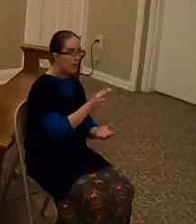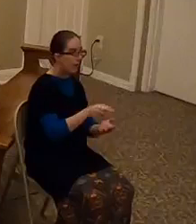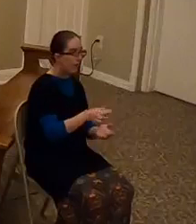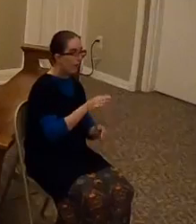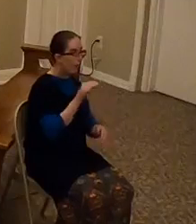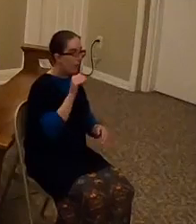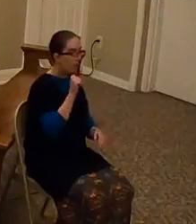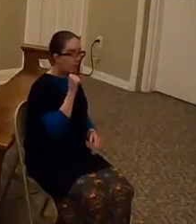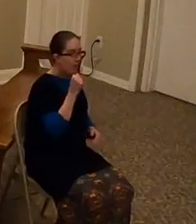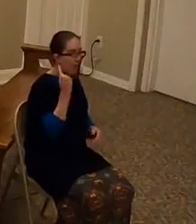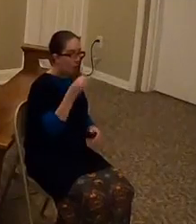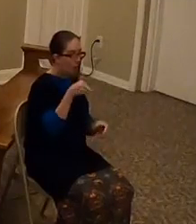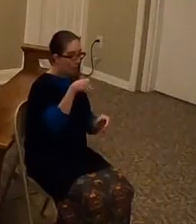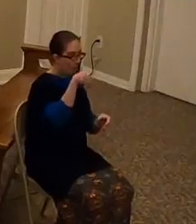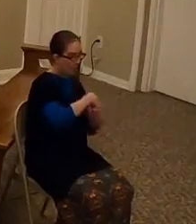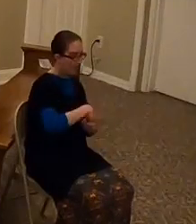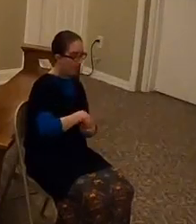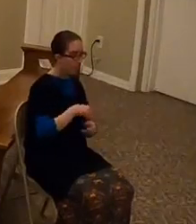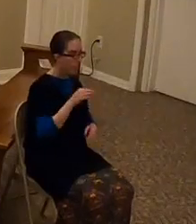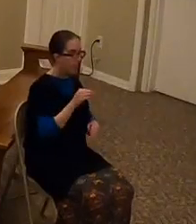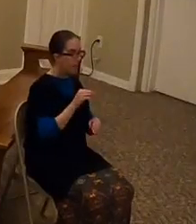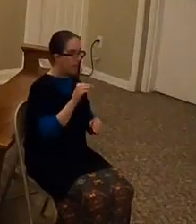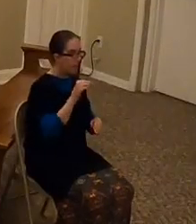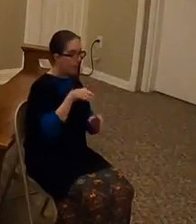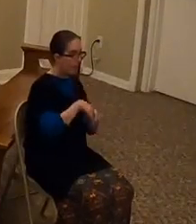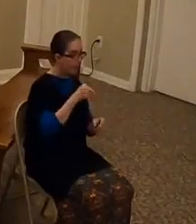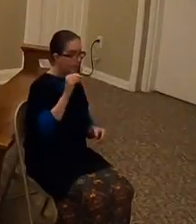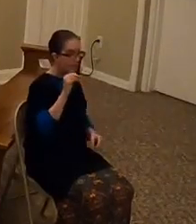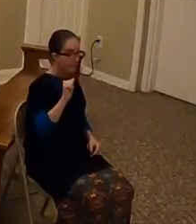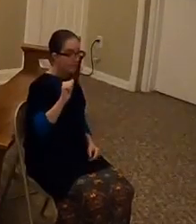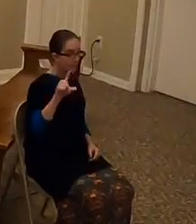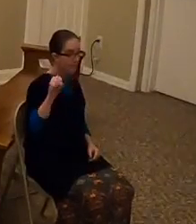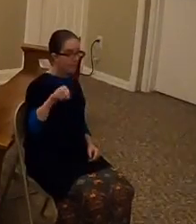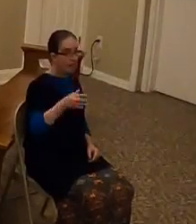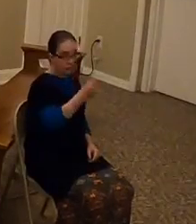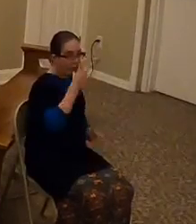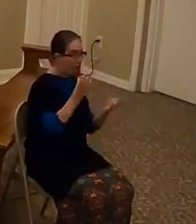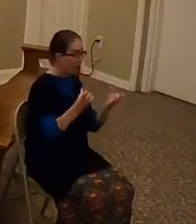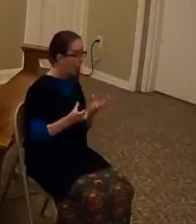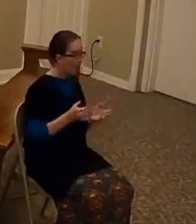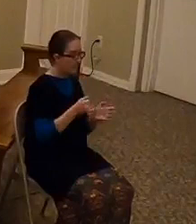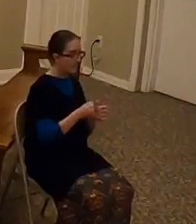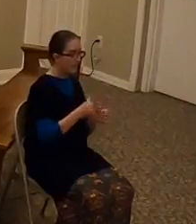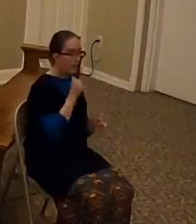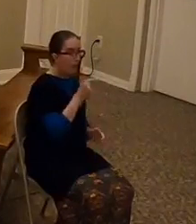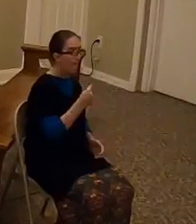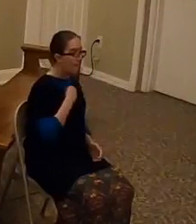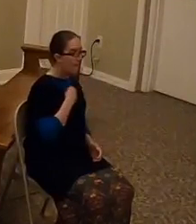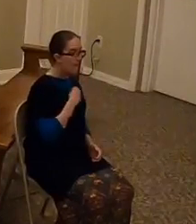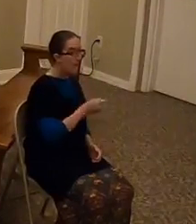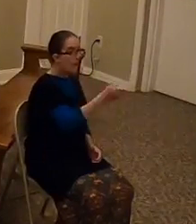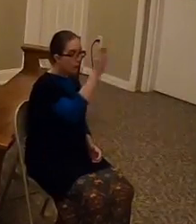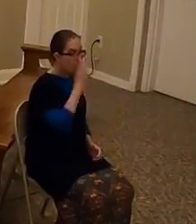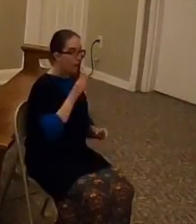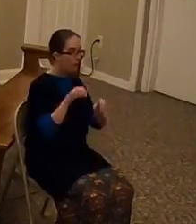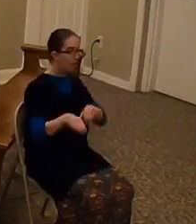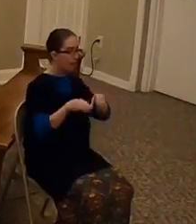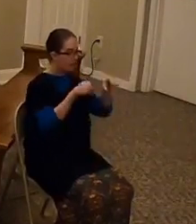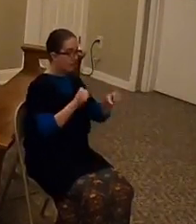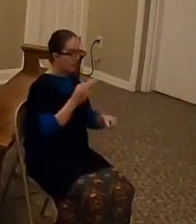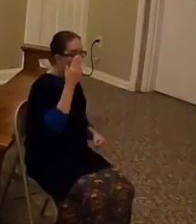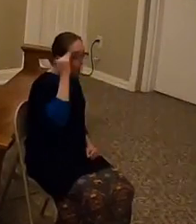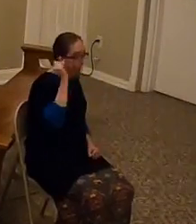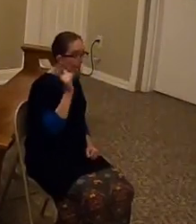not only in the inside, but also on the outside. Amen. God demands that, not me. God does. Amen.